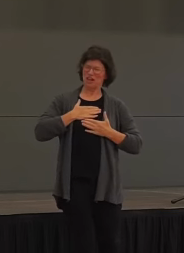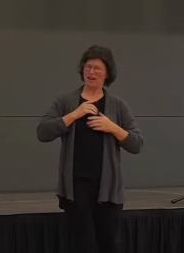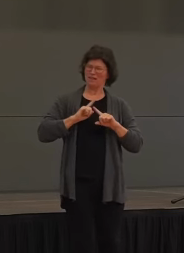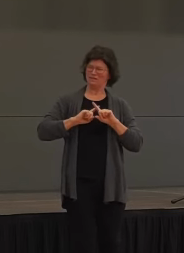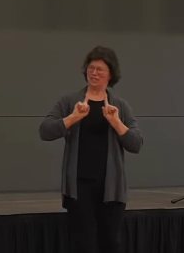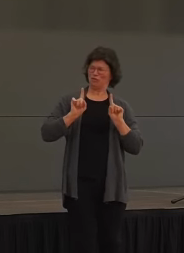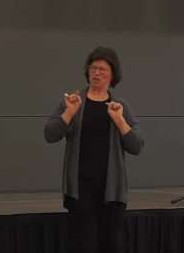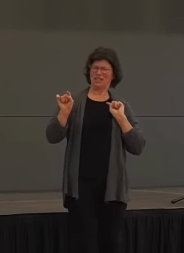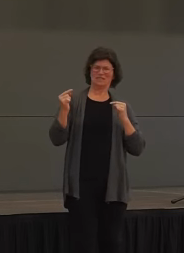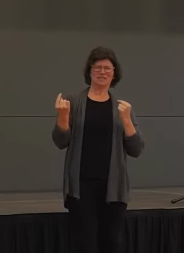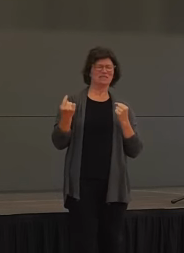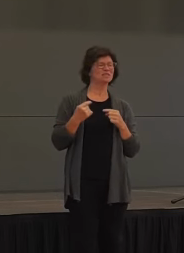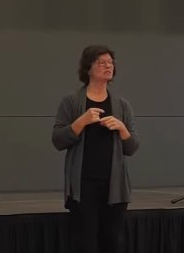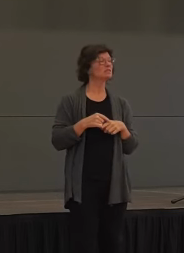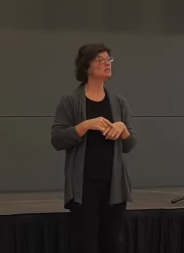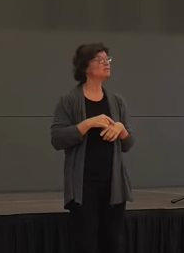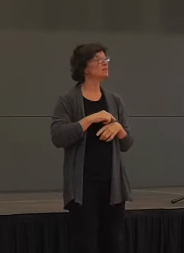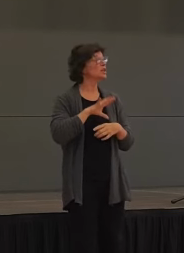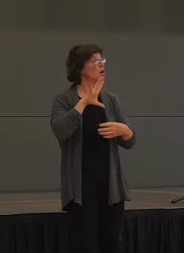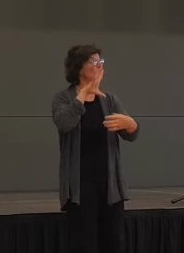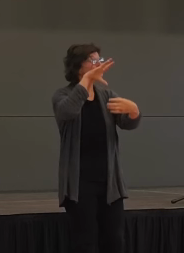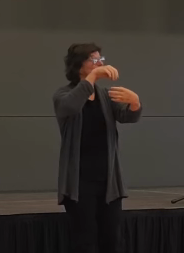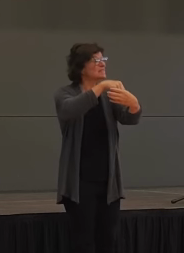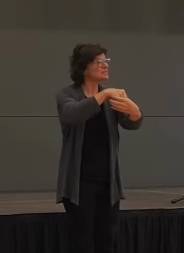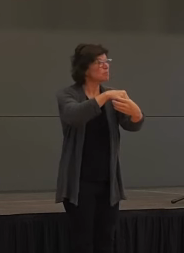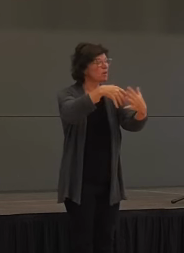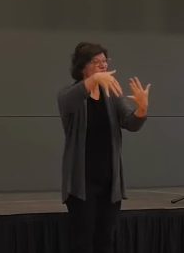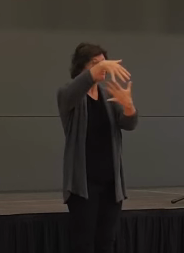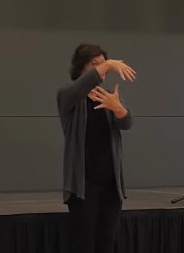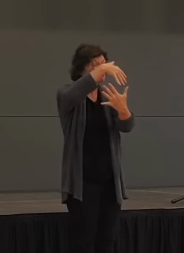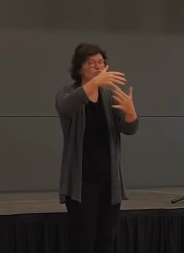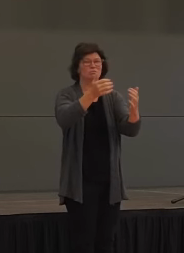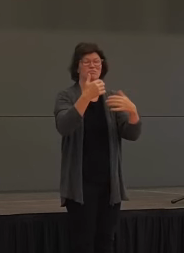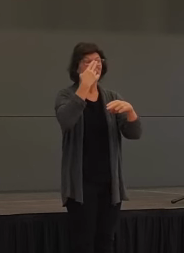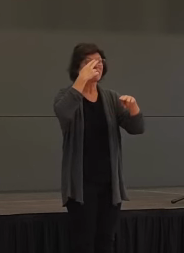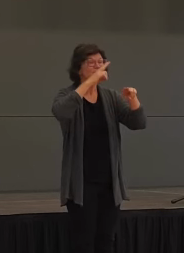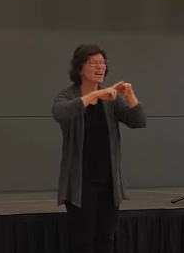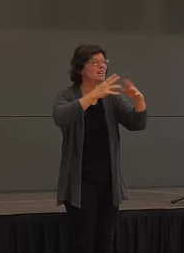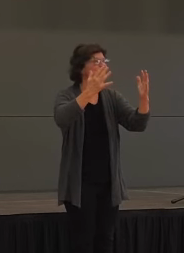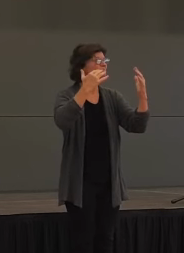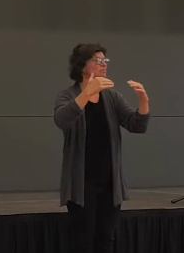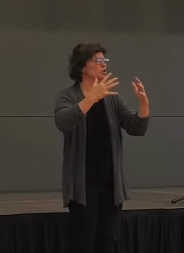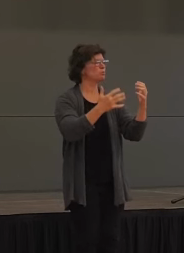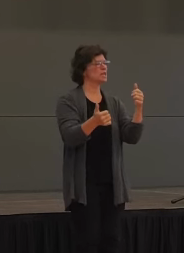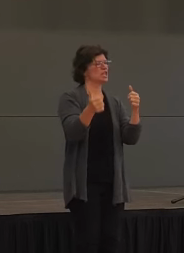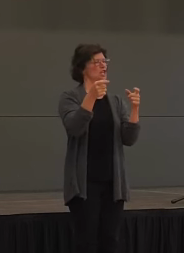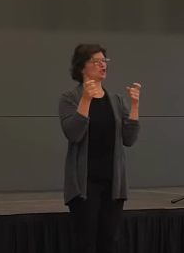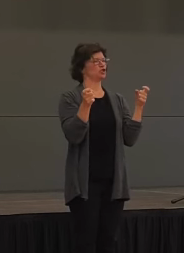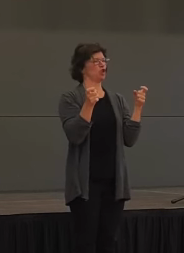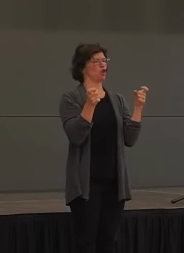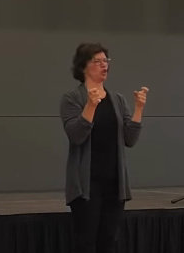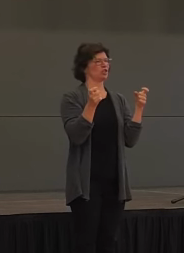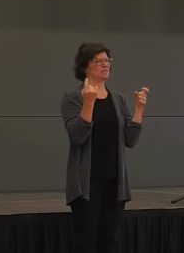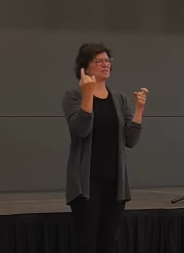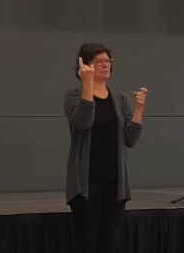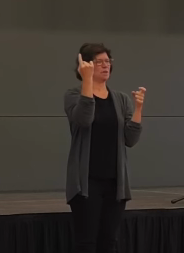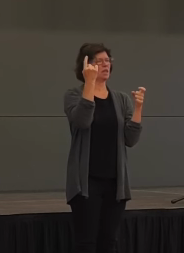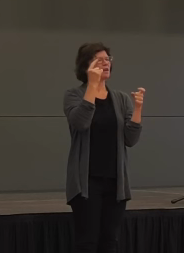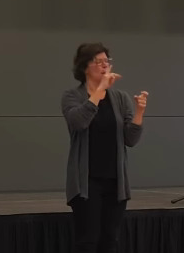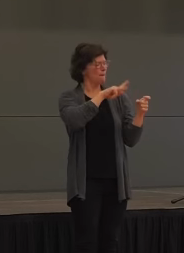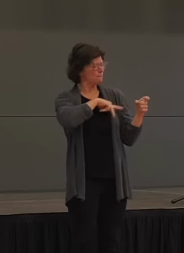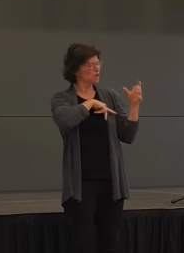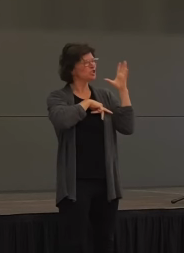differences, to participate socially and have fun, to be in charge, to be an expert in something, to share